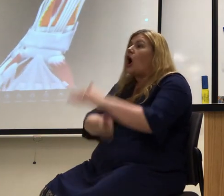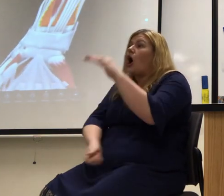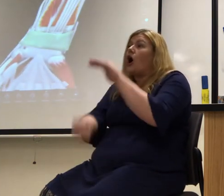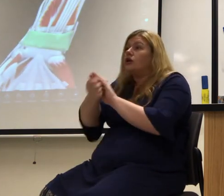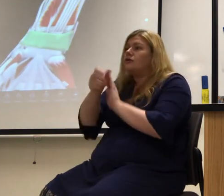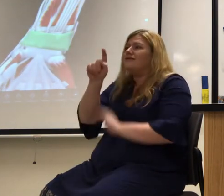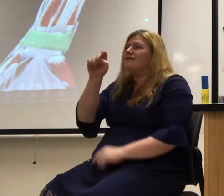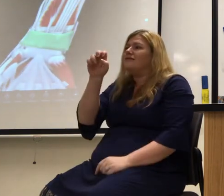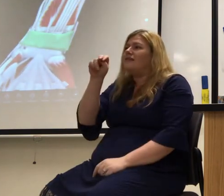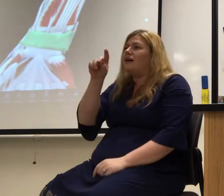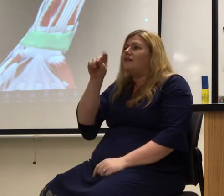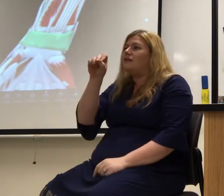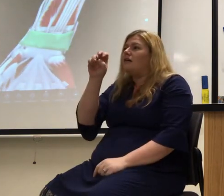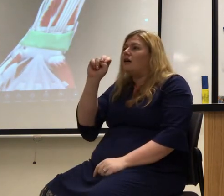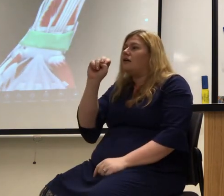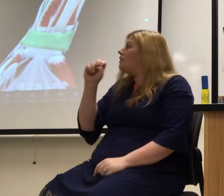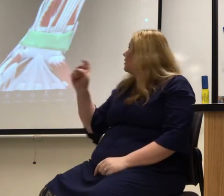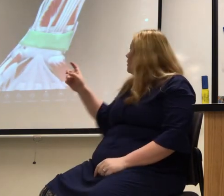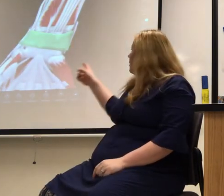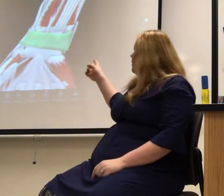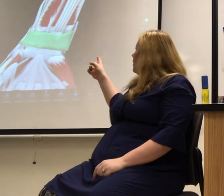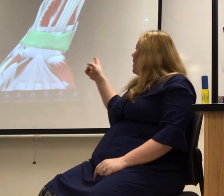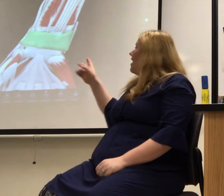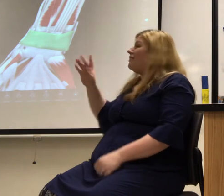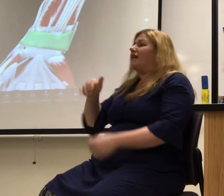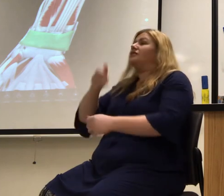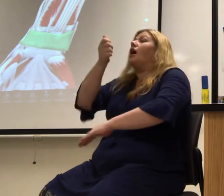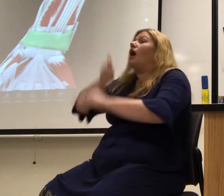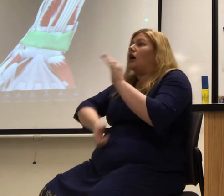under a very dense connective tissue called the flexor